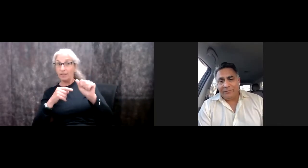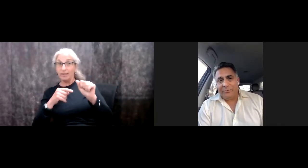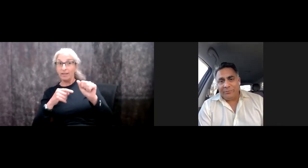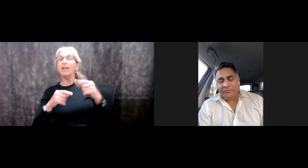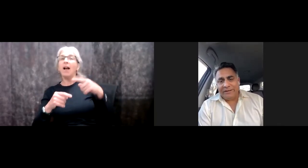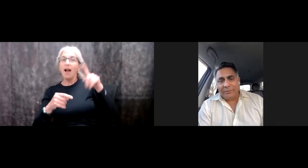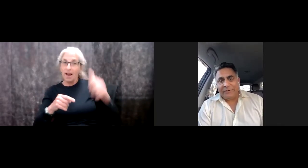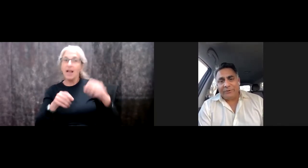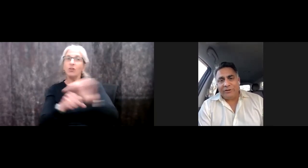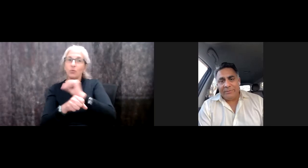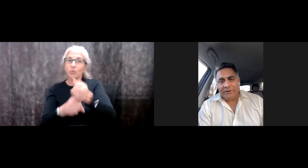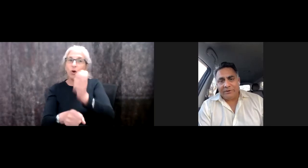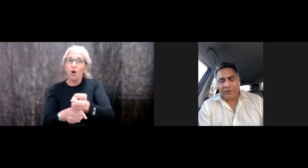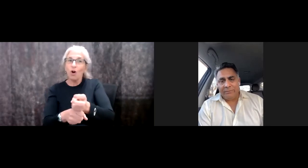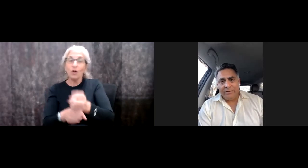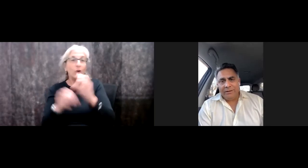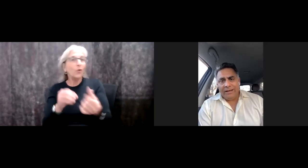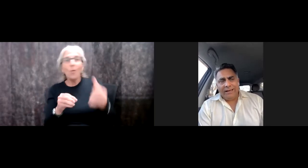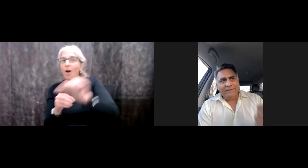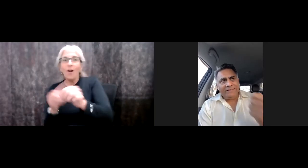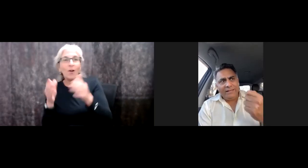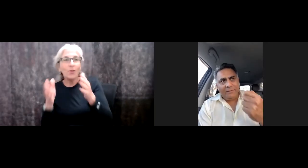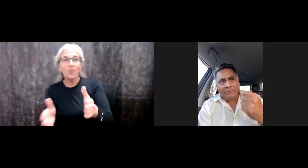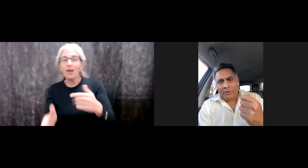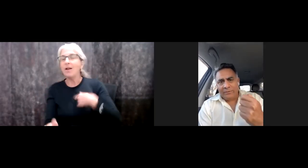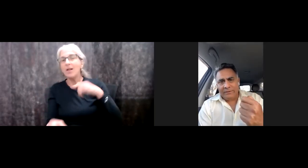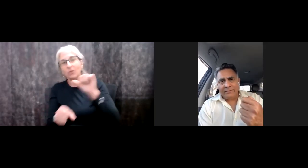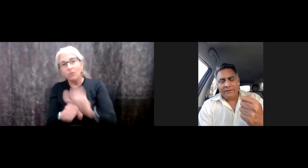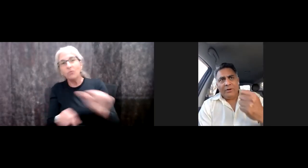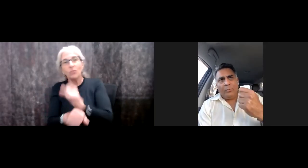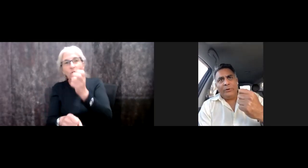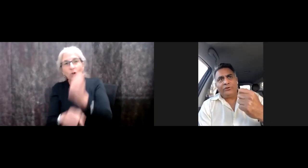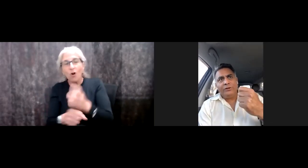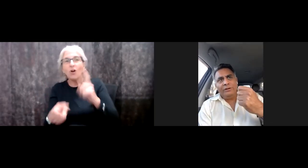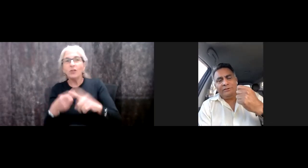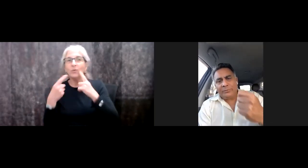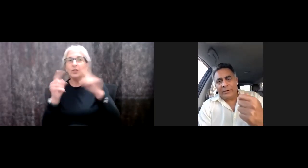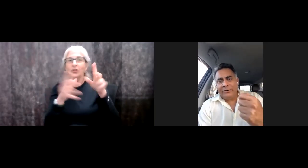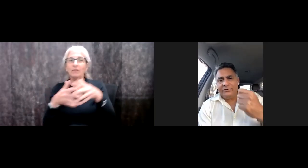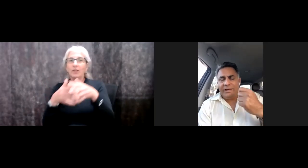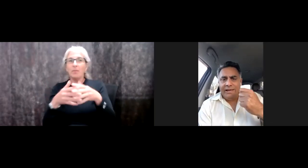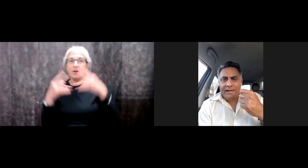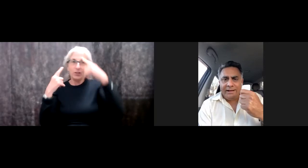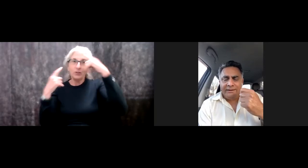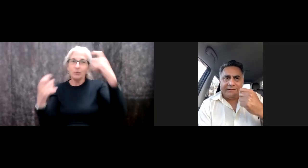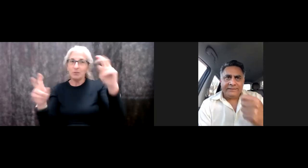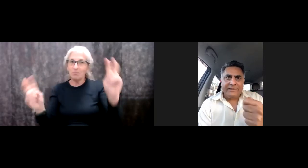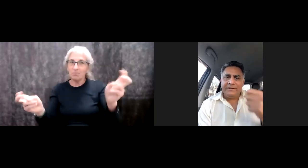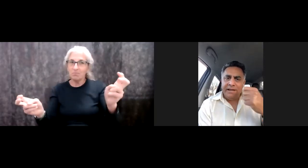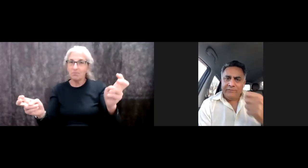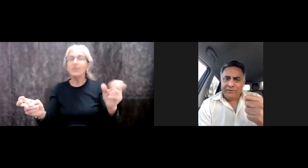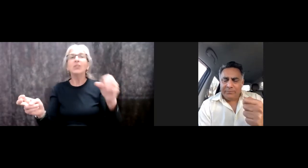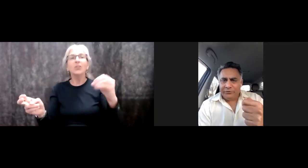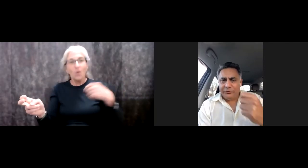to find a way to achieve the American dream. I have the same embodiment which inspires and